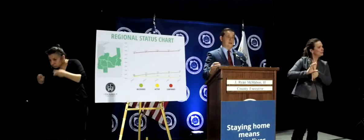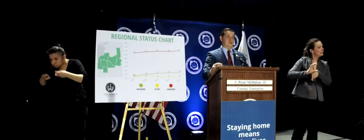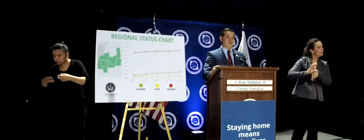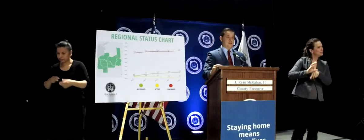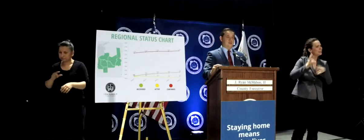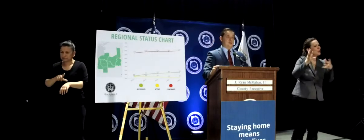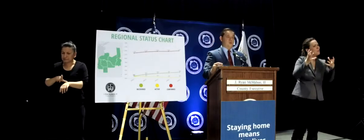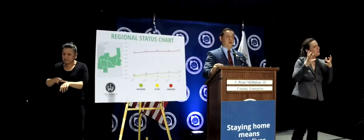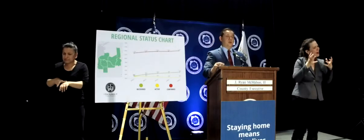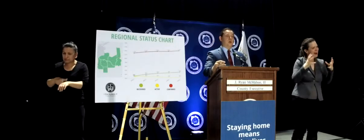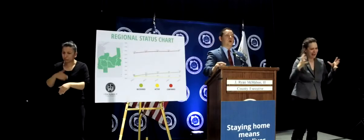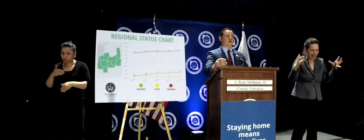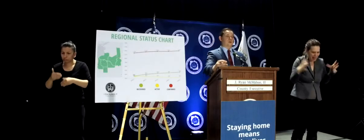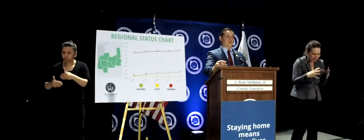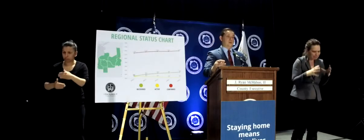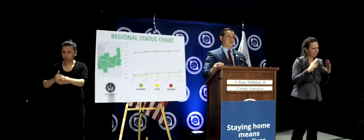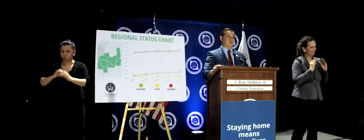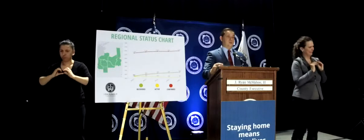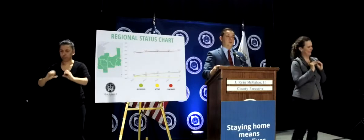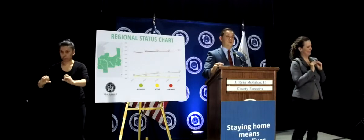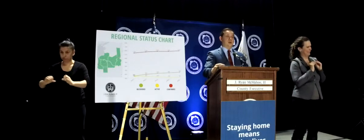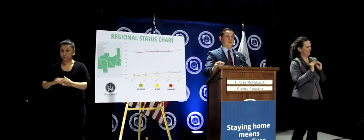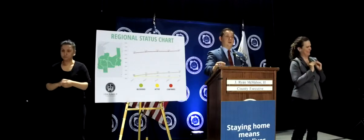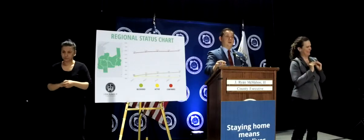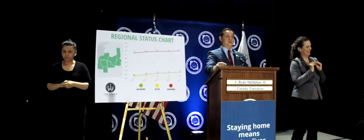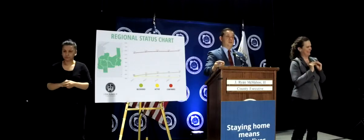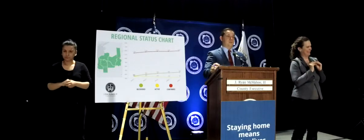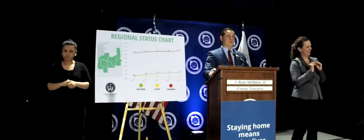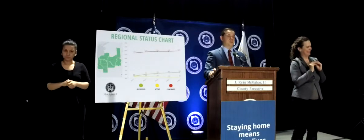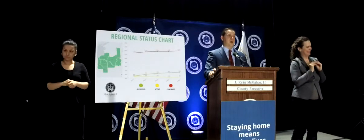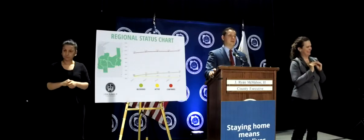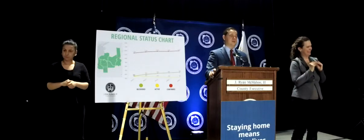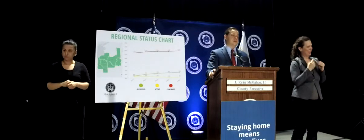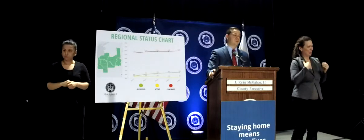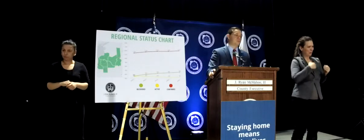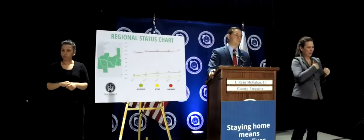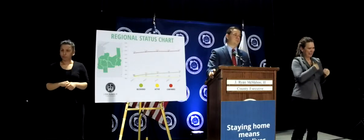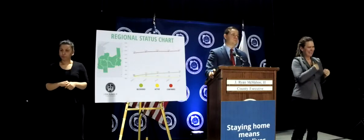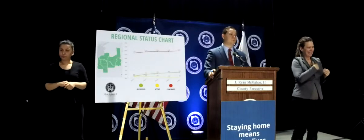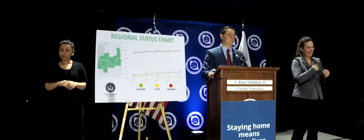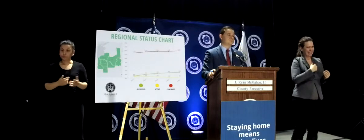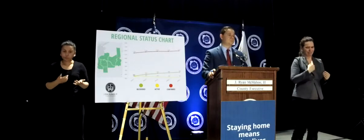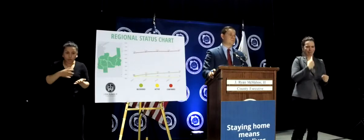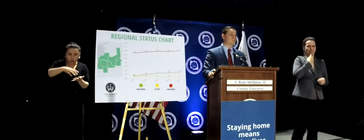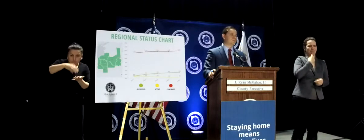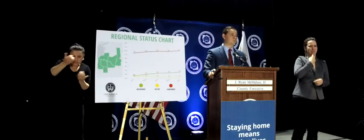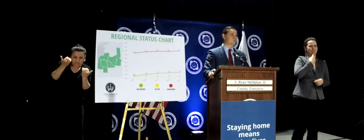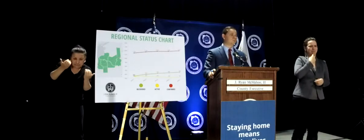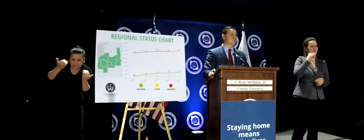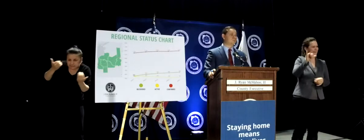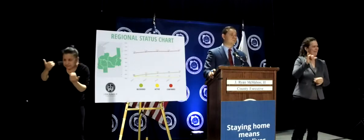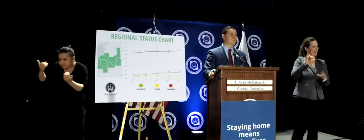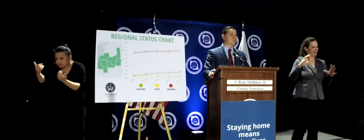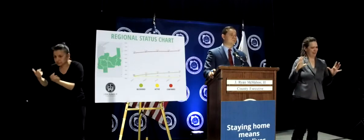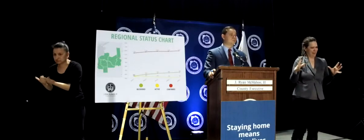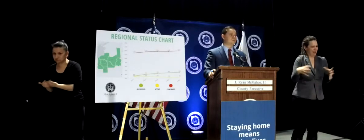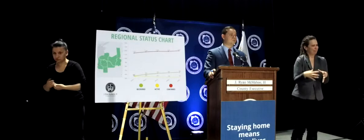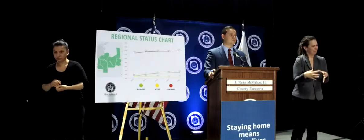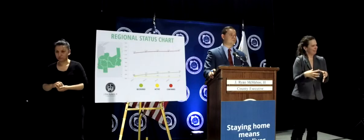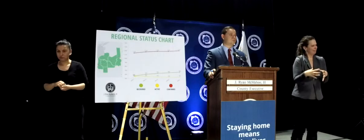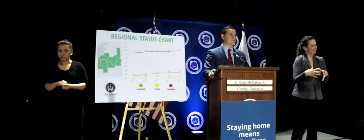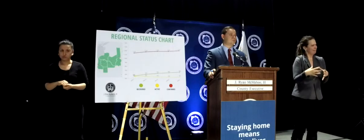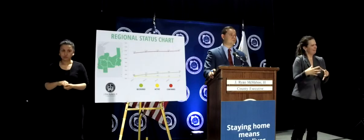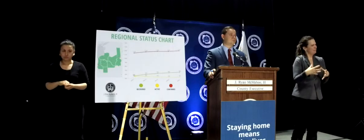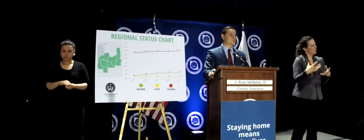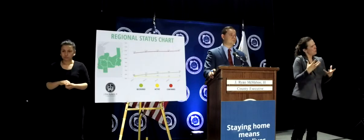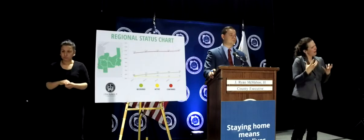And we're going to learn with each other each step of this process. Have you seen the Republican Assembly